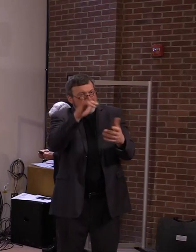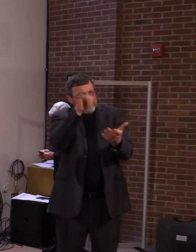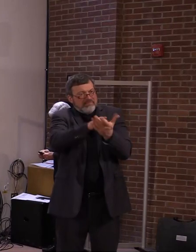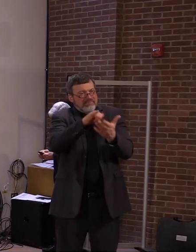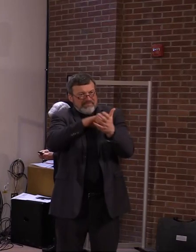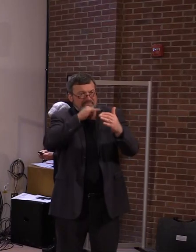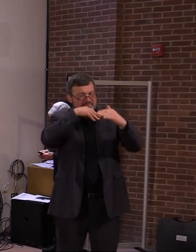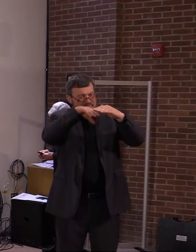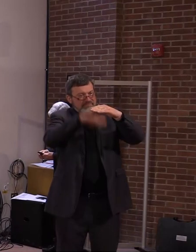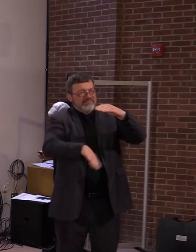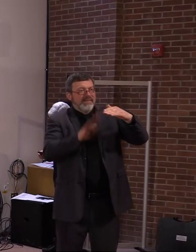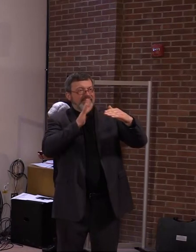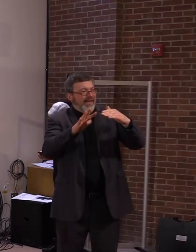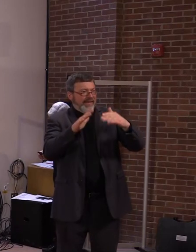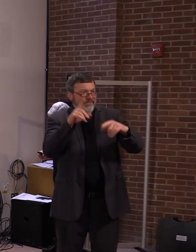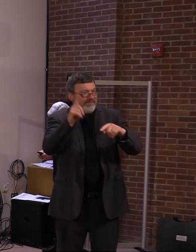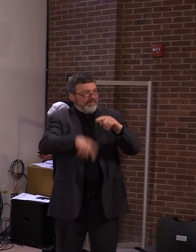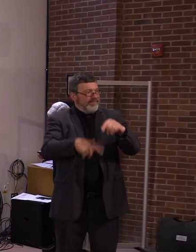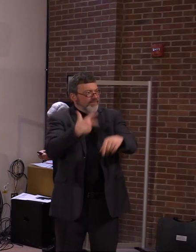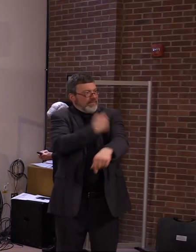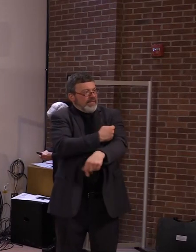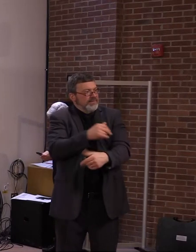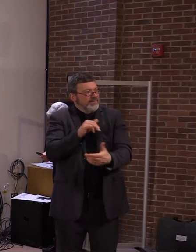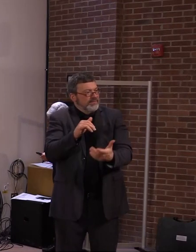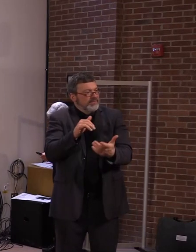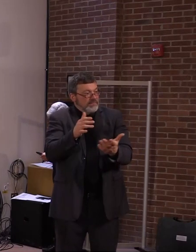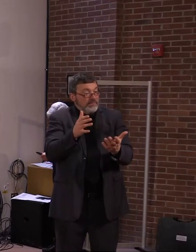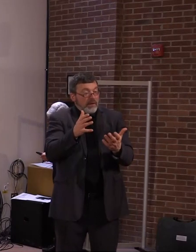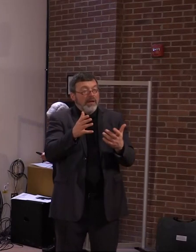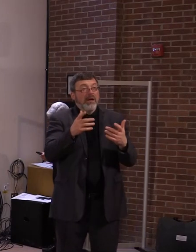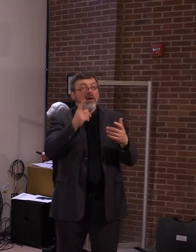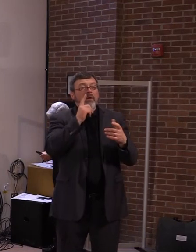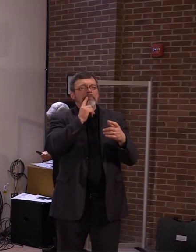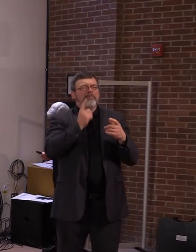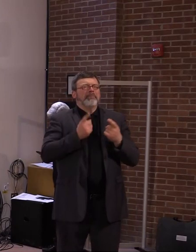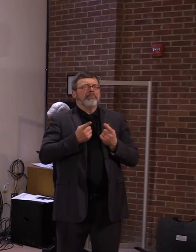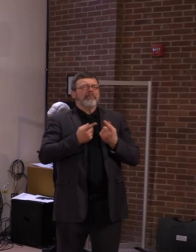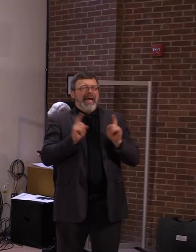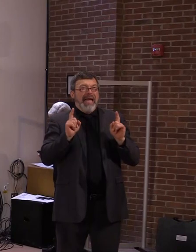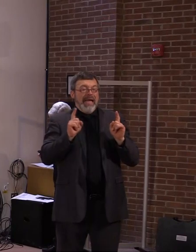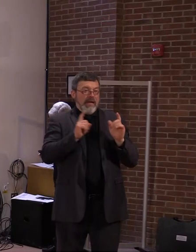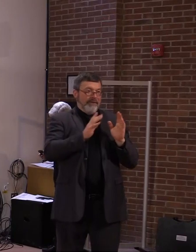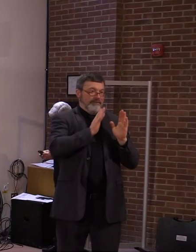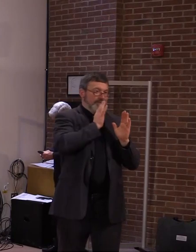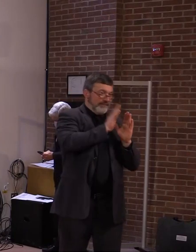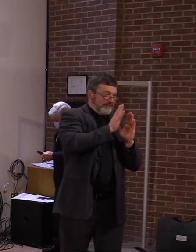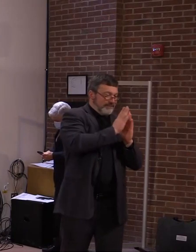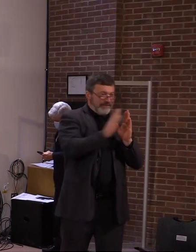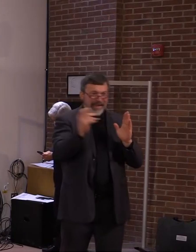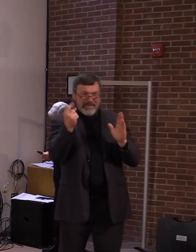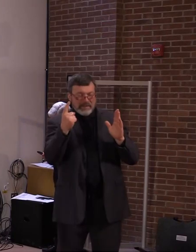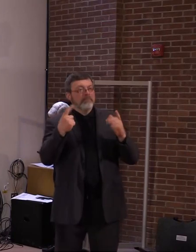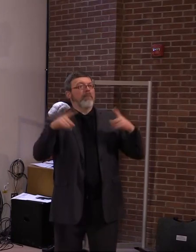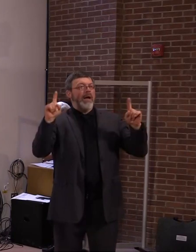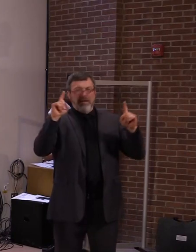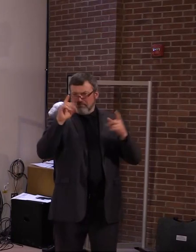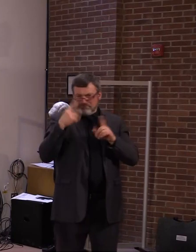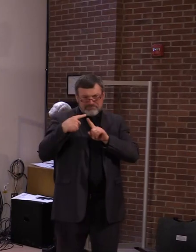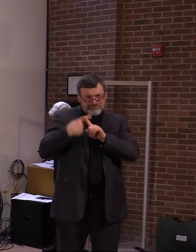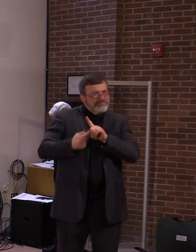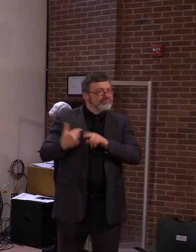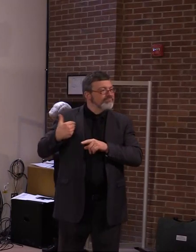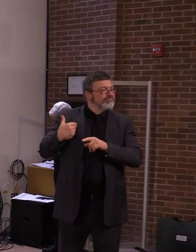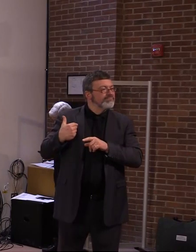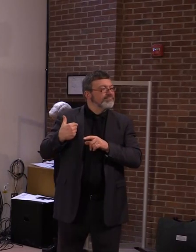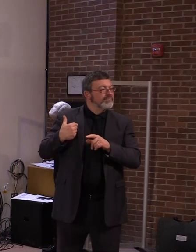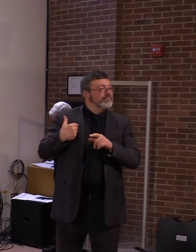The youth, the 5 to 11, and others have not been able to from the beginning.